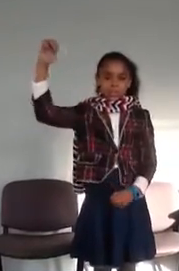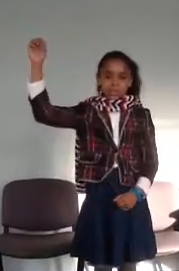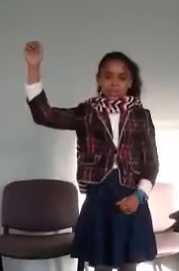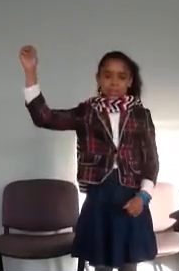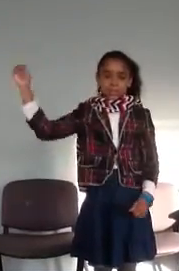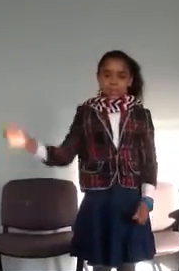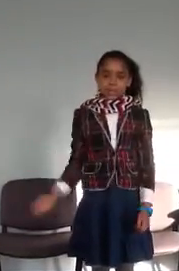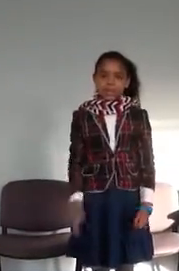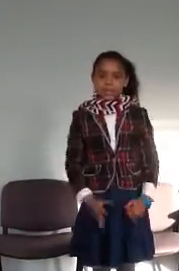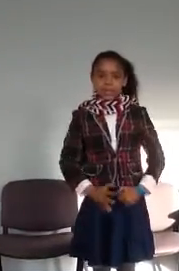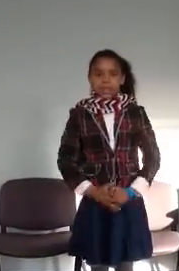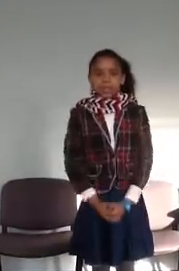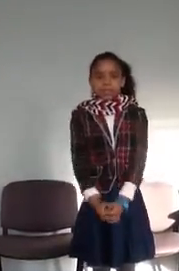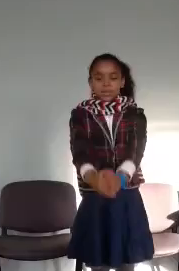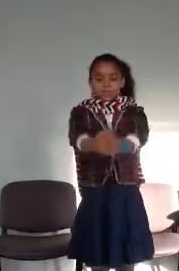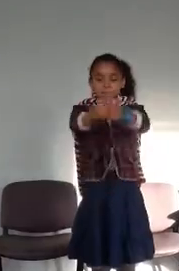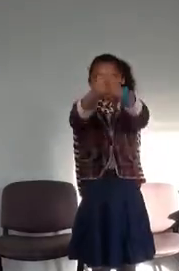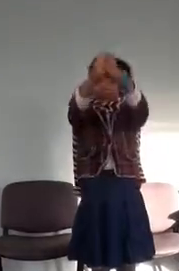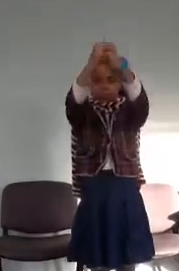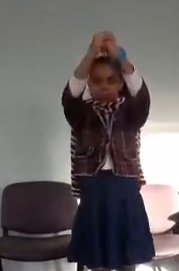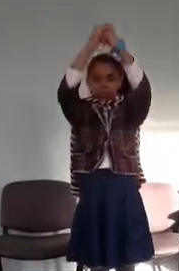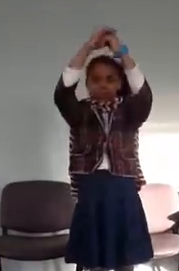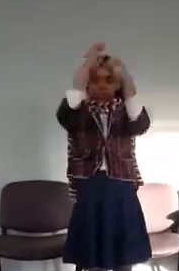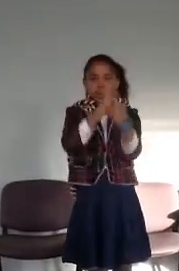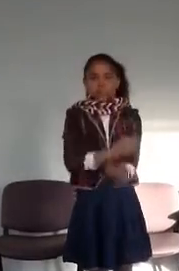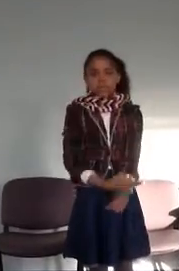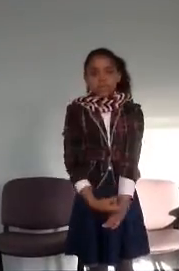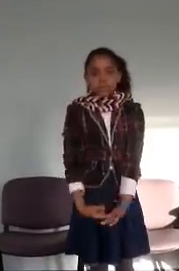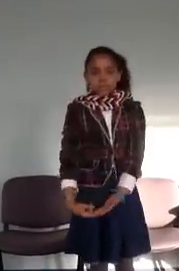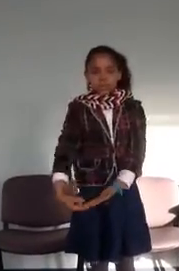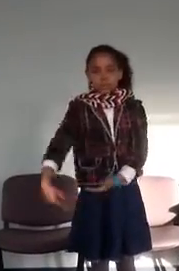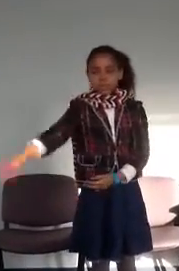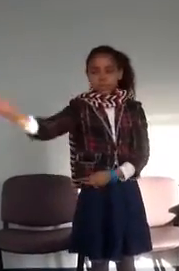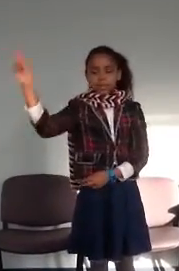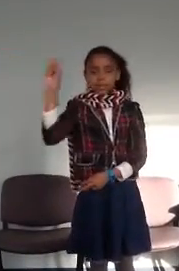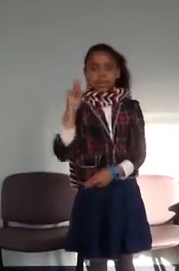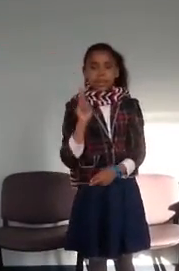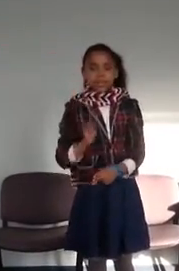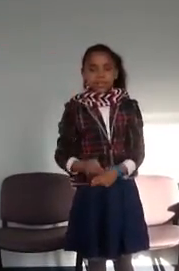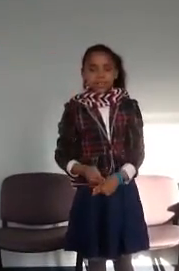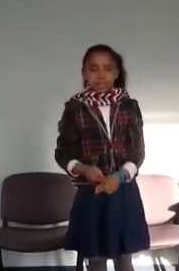soul, worship your holy name.